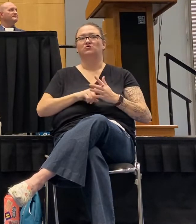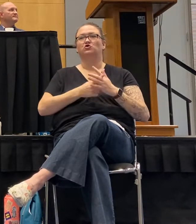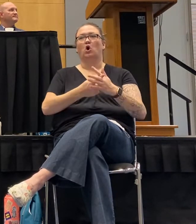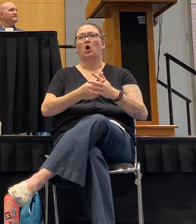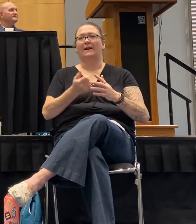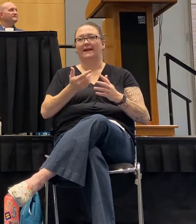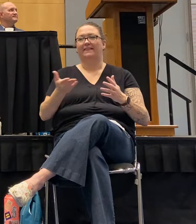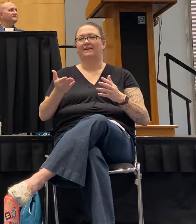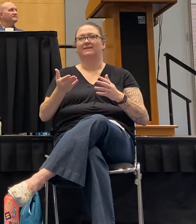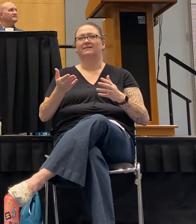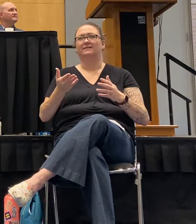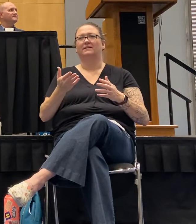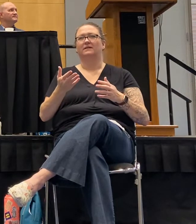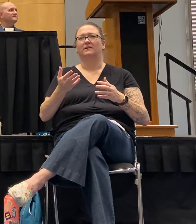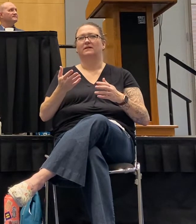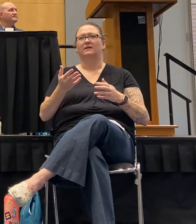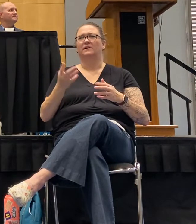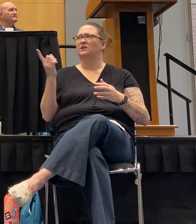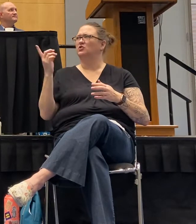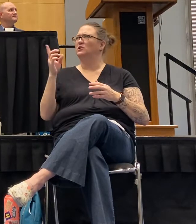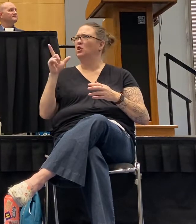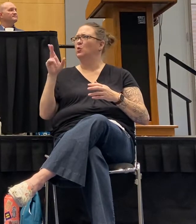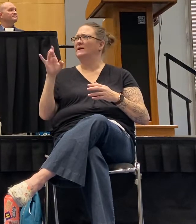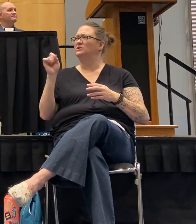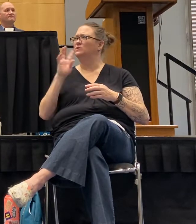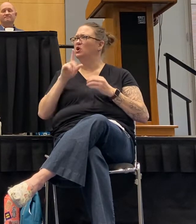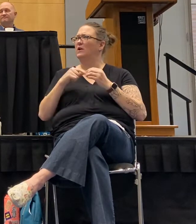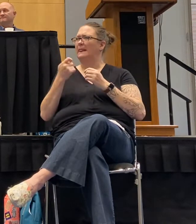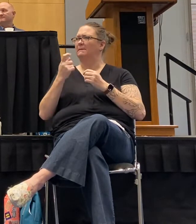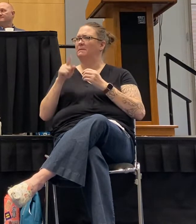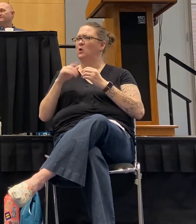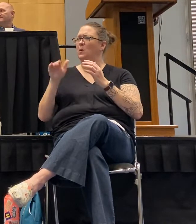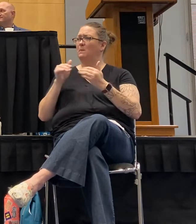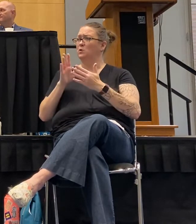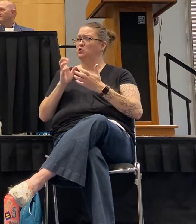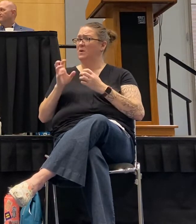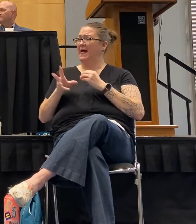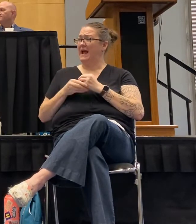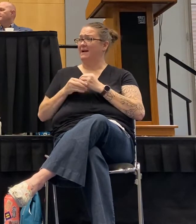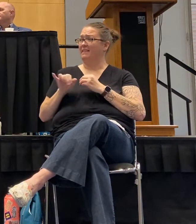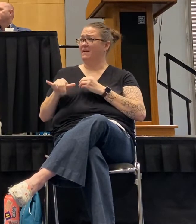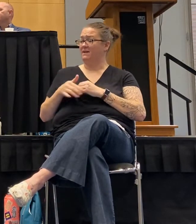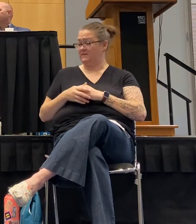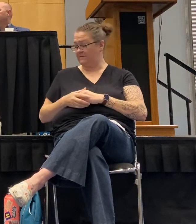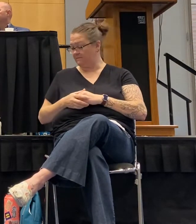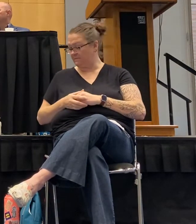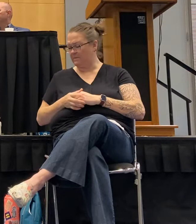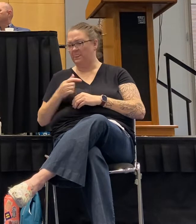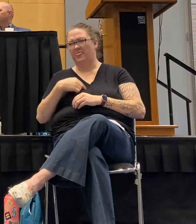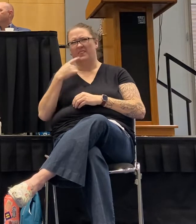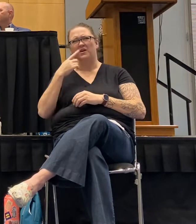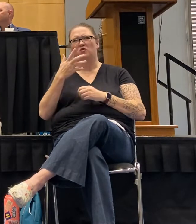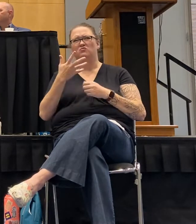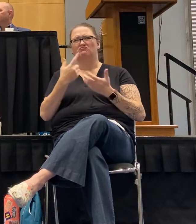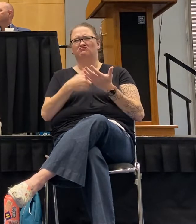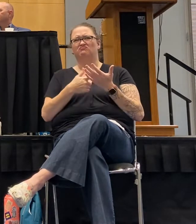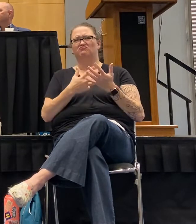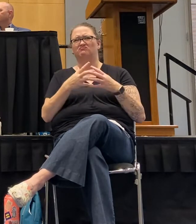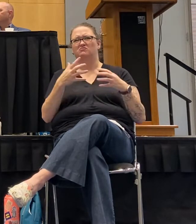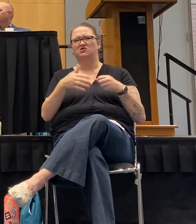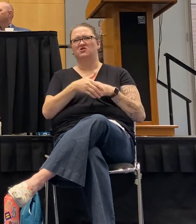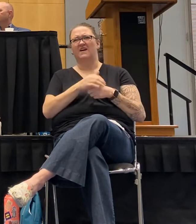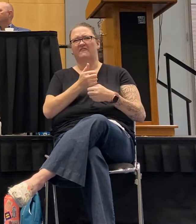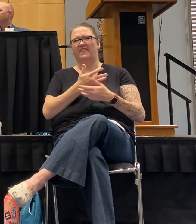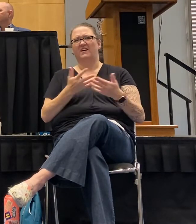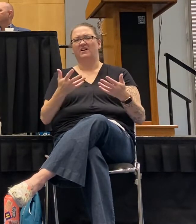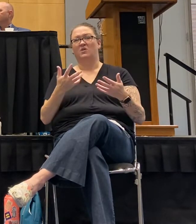anything. And Elise, I know you talked a little bit about your approach, but did you want to add to that here? I think you covered pretty much everything. We